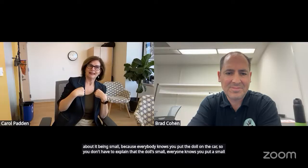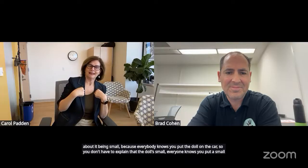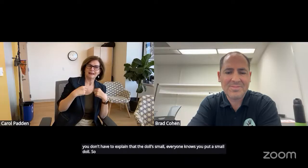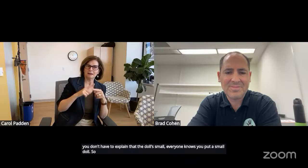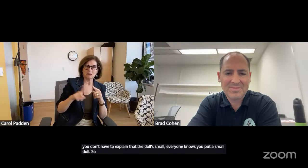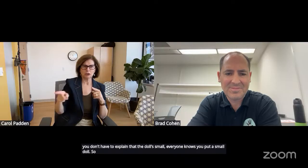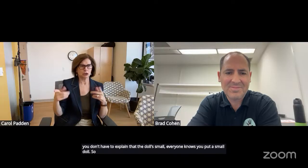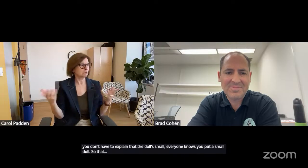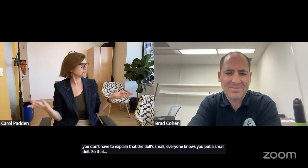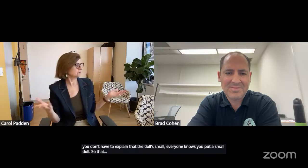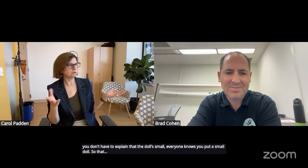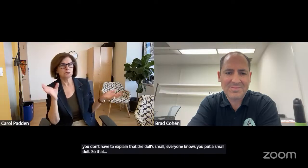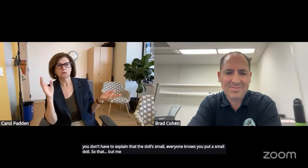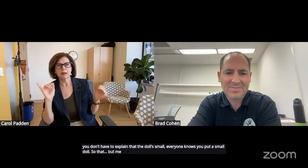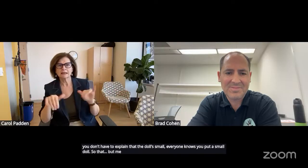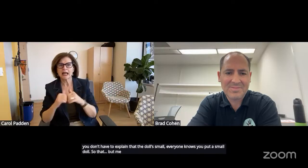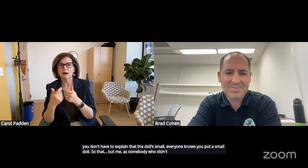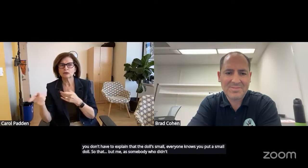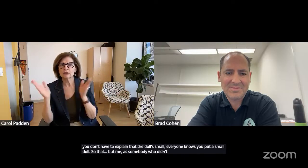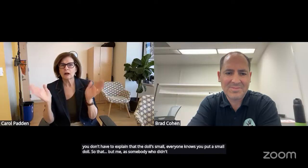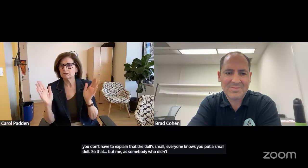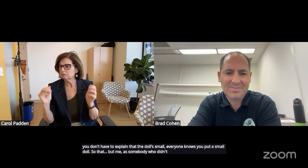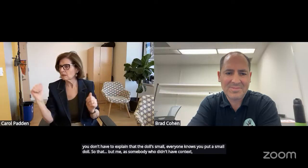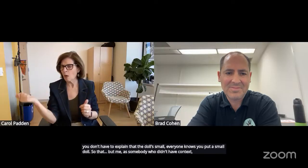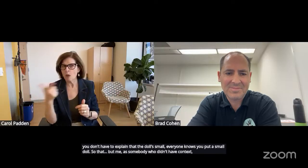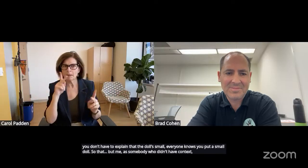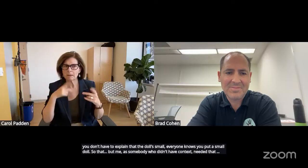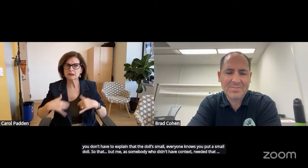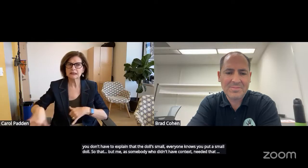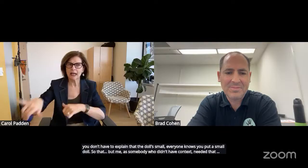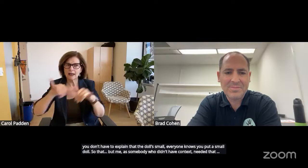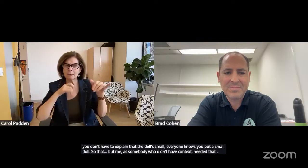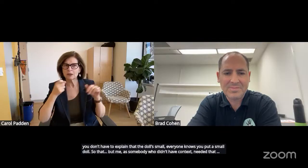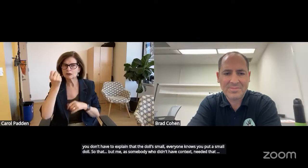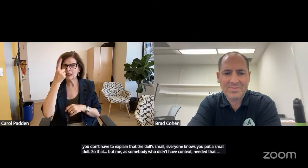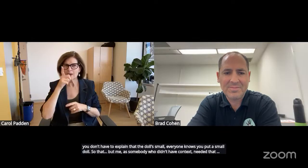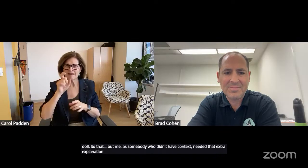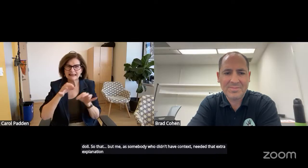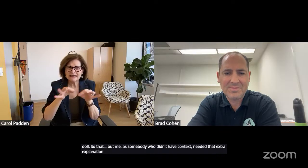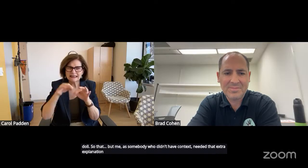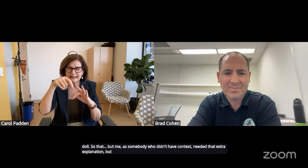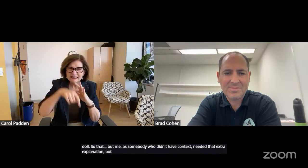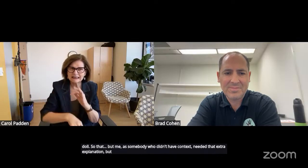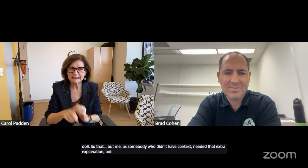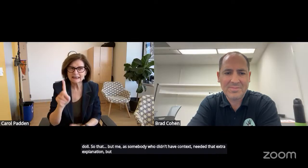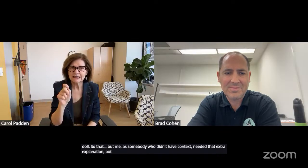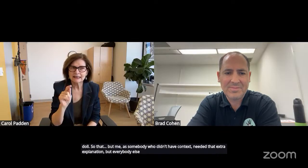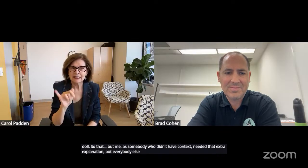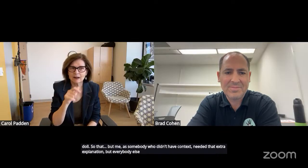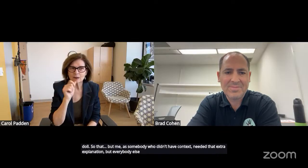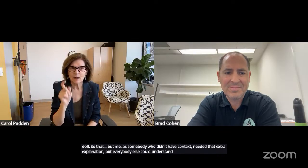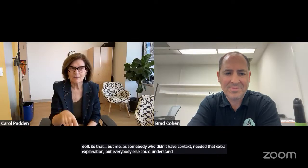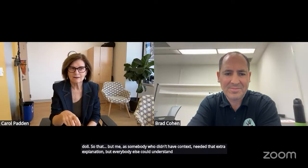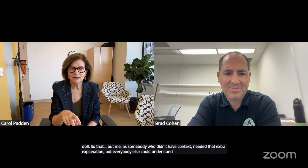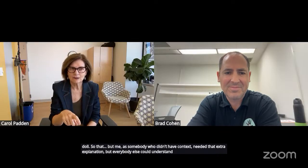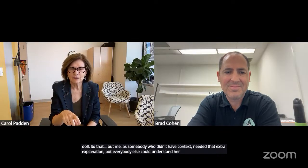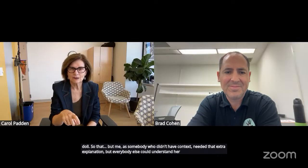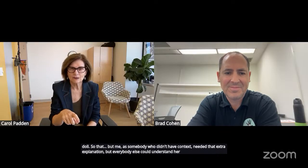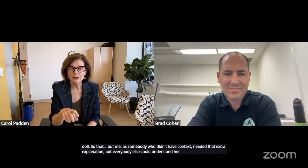that, but me as somebody who didn't have context needed that extra explanation, but everybody else could understand her without that extra detail